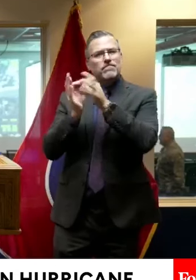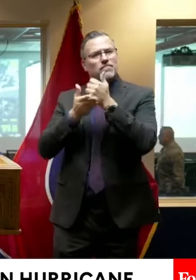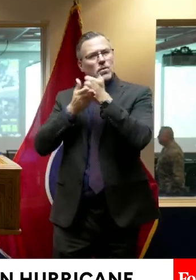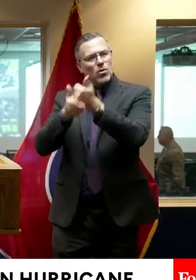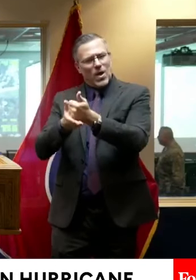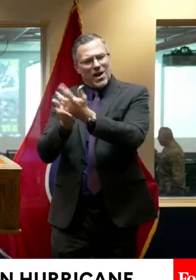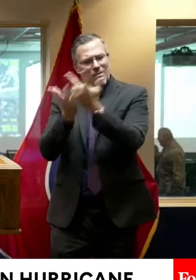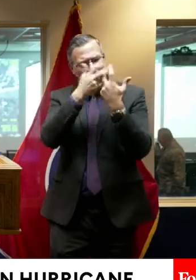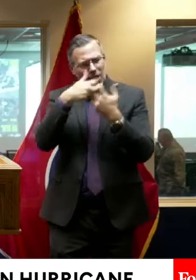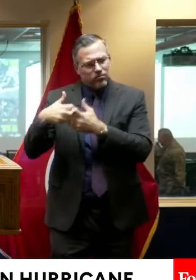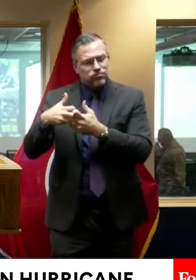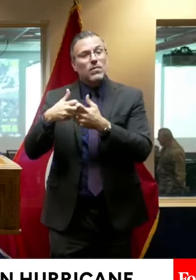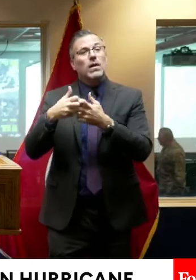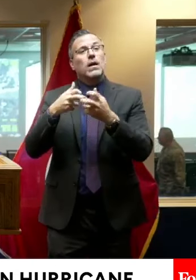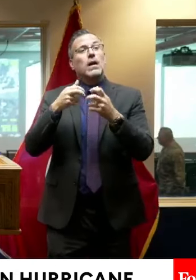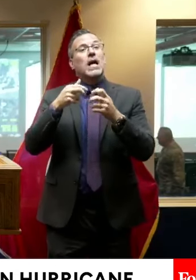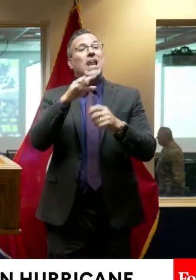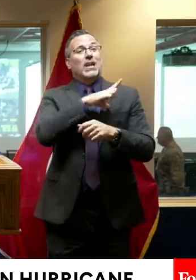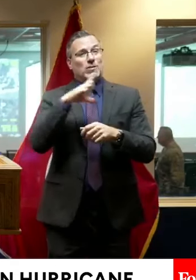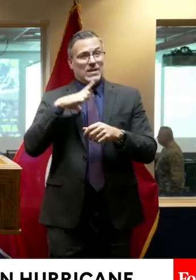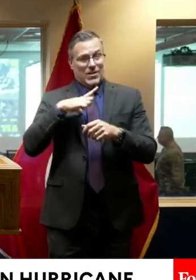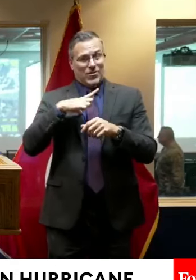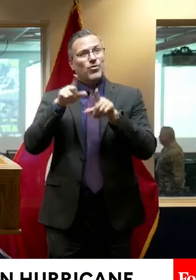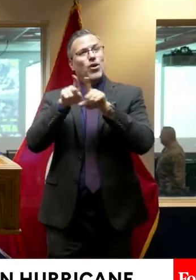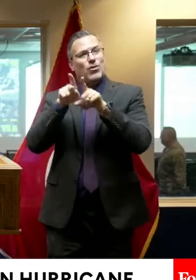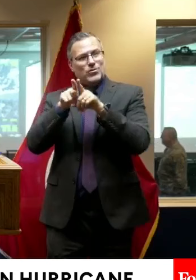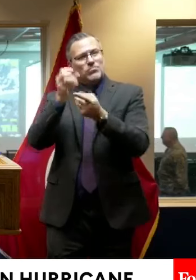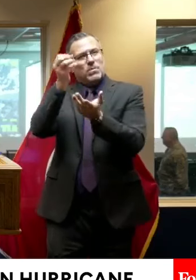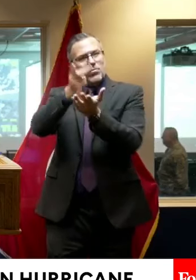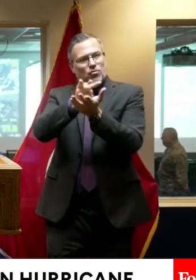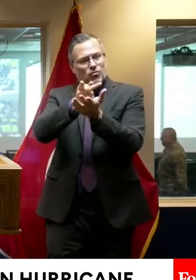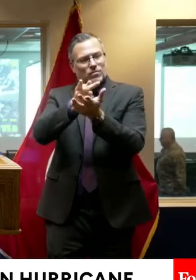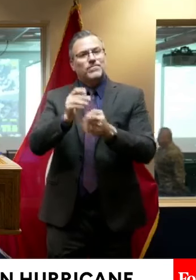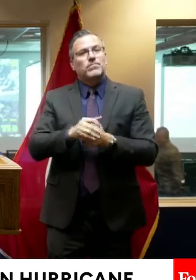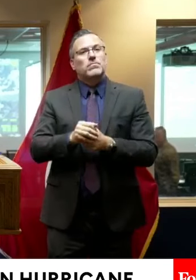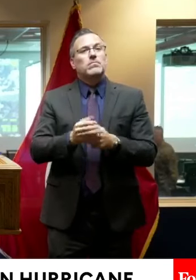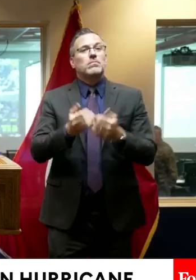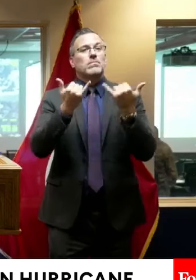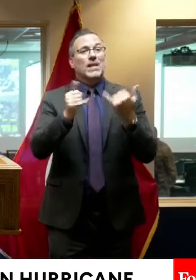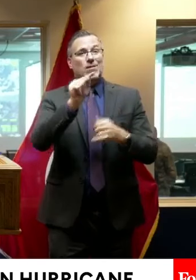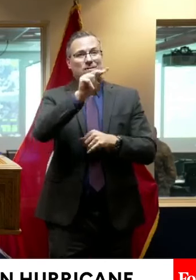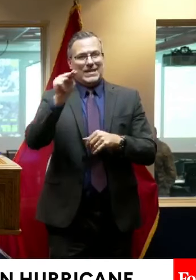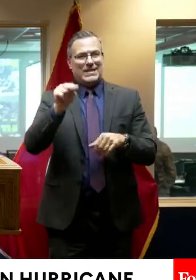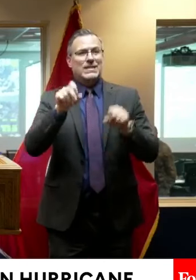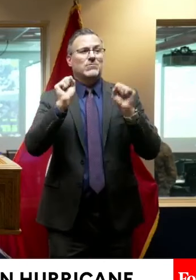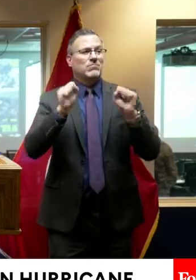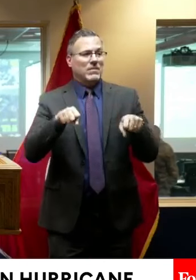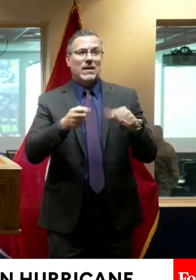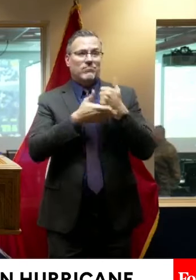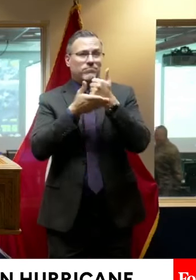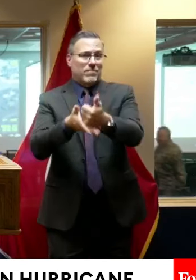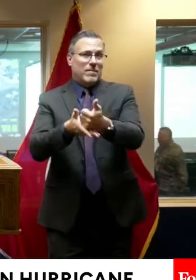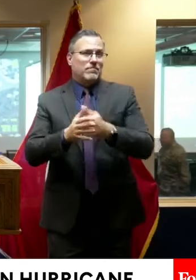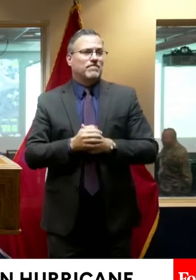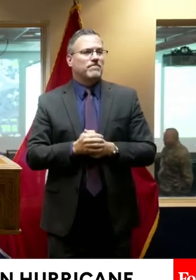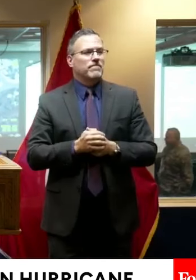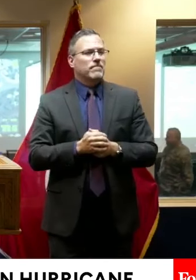and help of the General Assembly. Our state is in a strong position to be able to do this. We have,